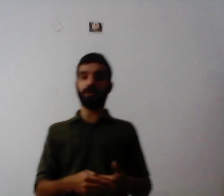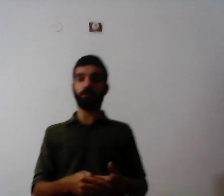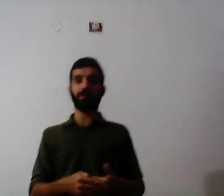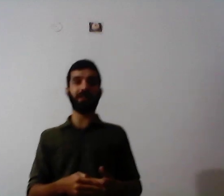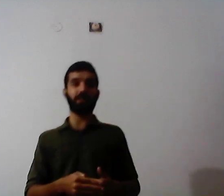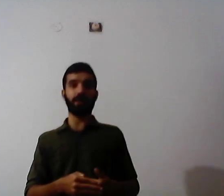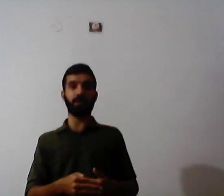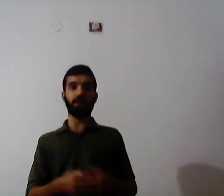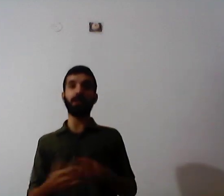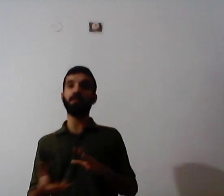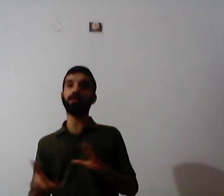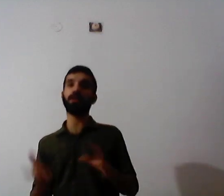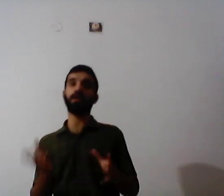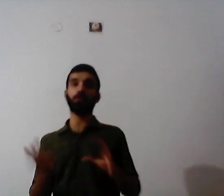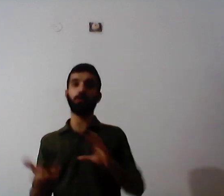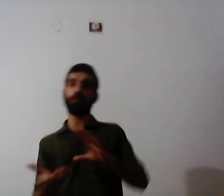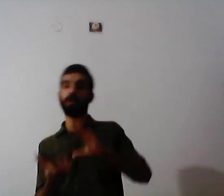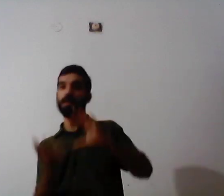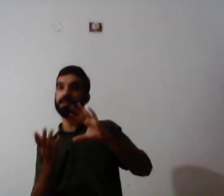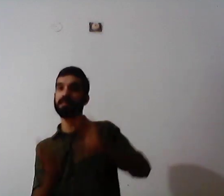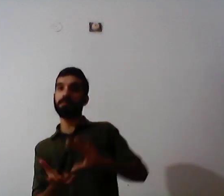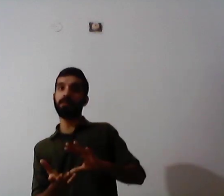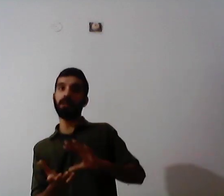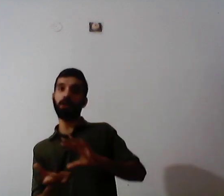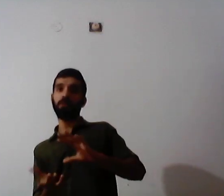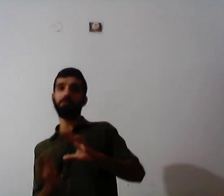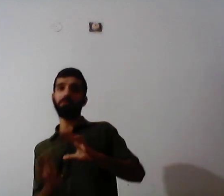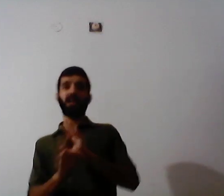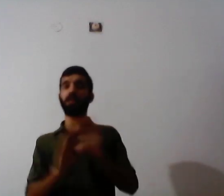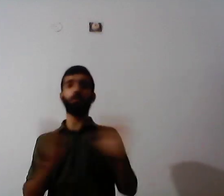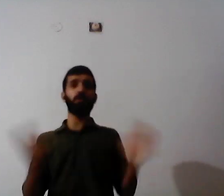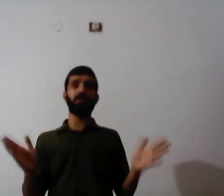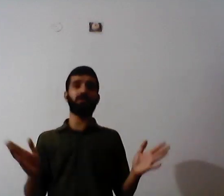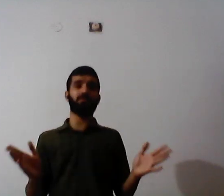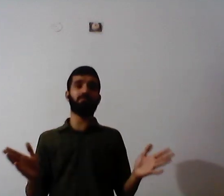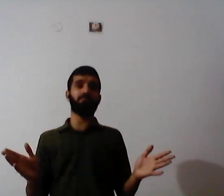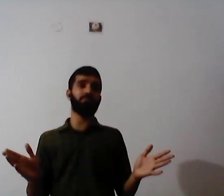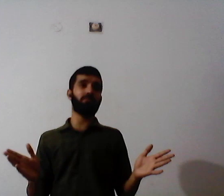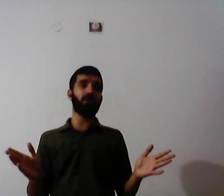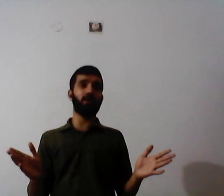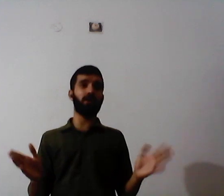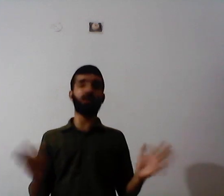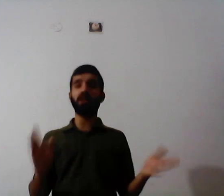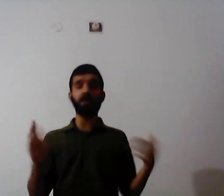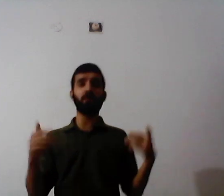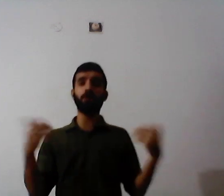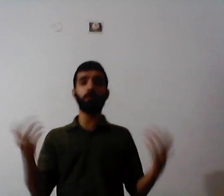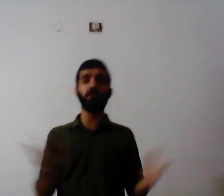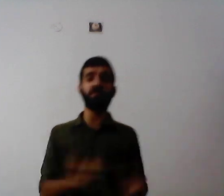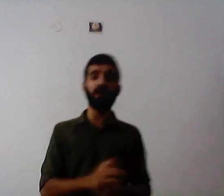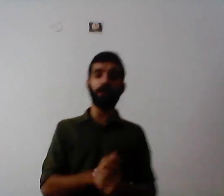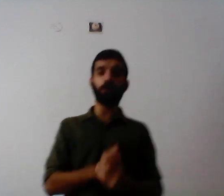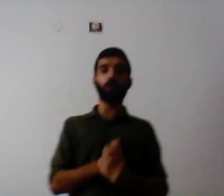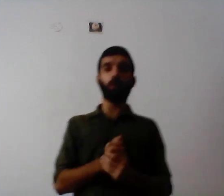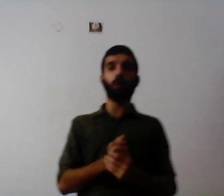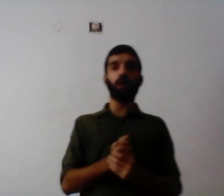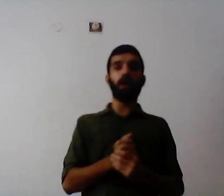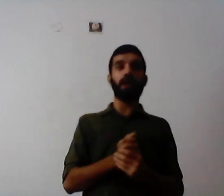of that reactant. It will try to, or the system at equilibrium, it won't, it will not be willing to